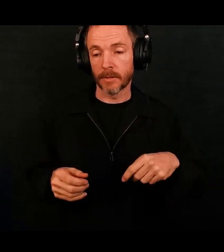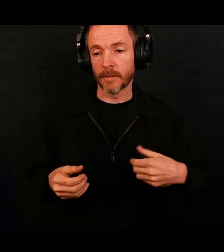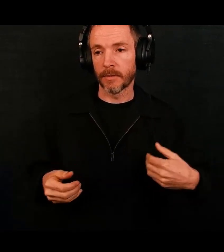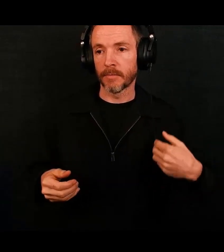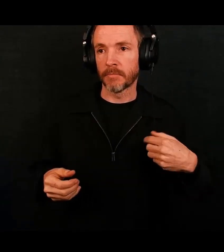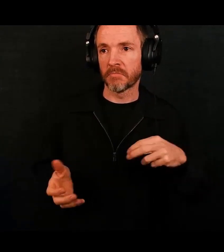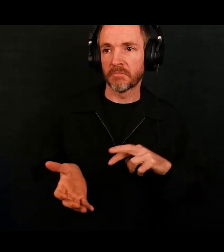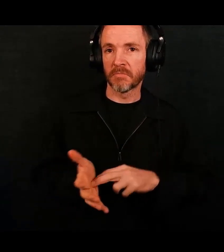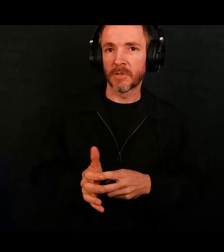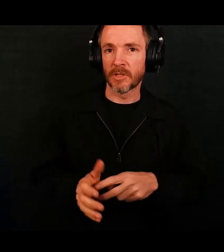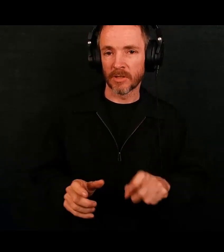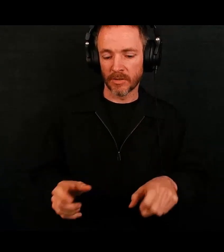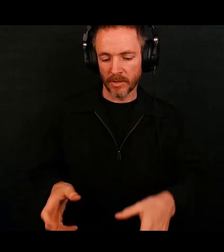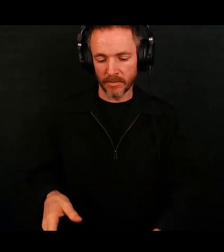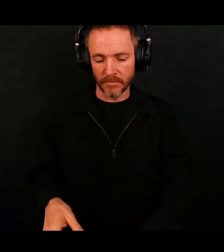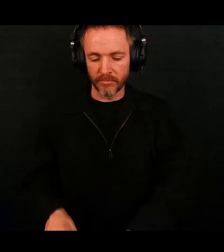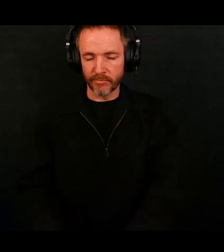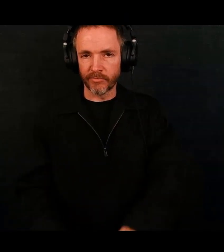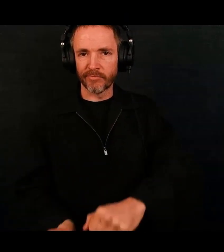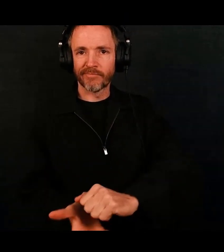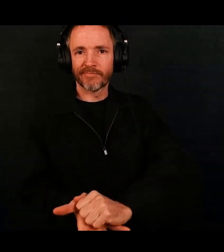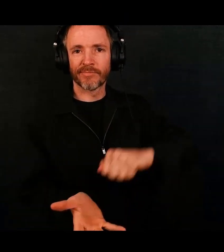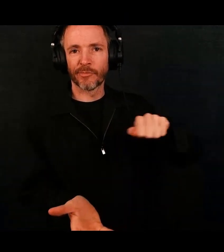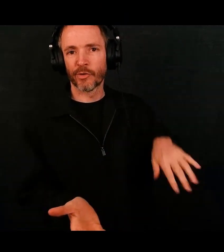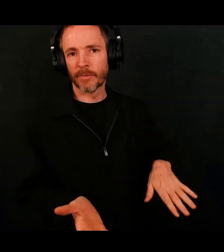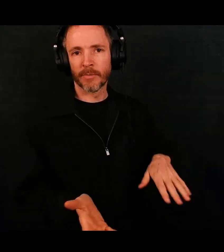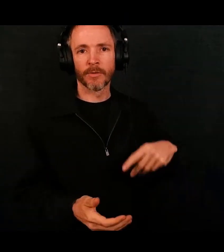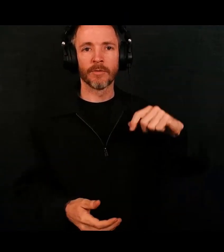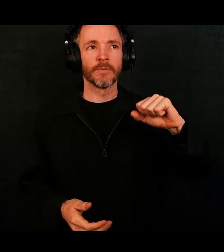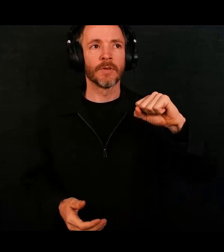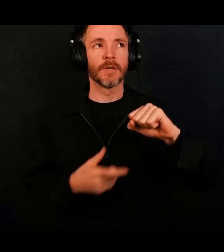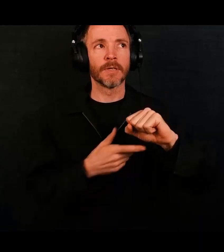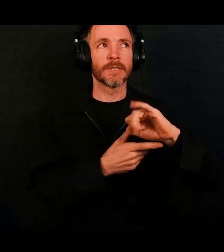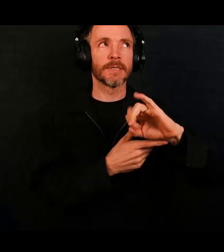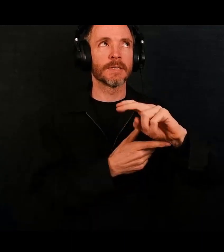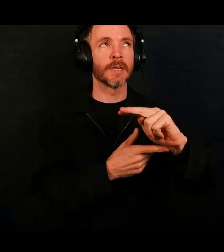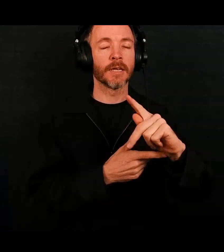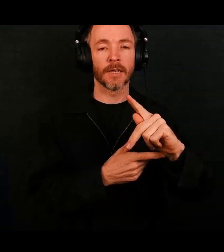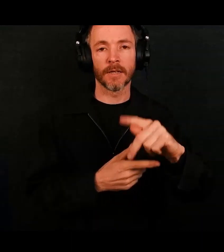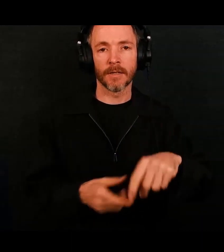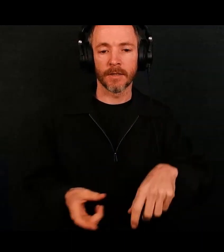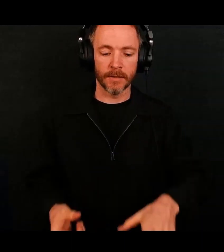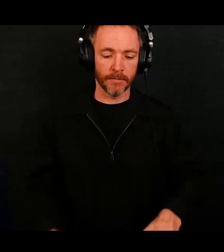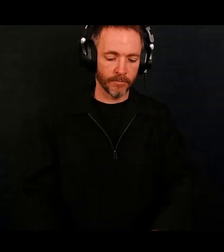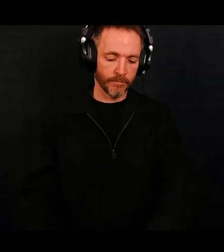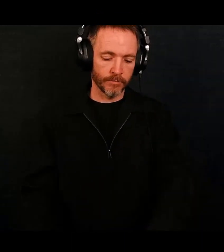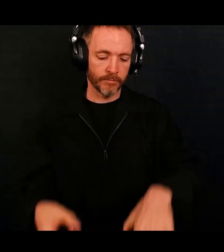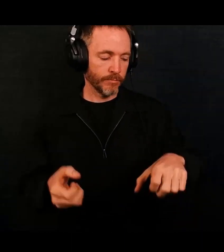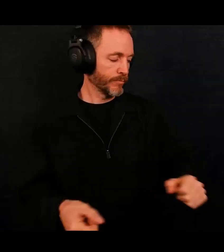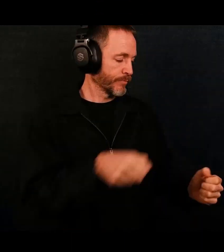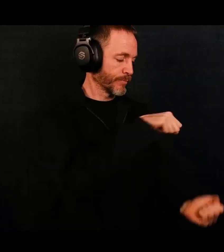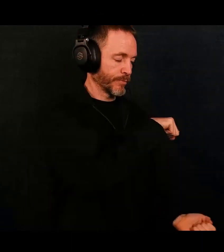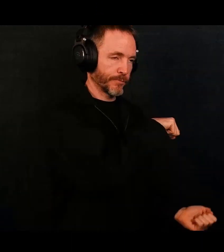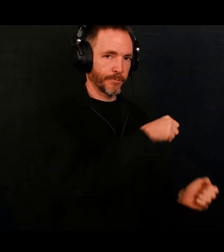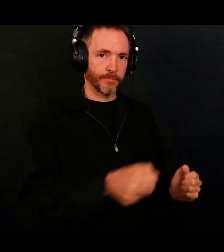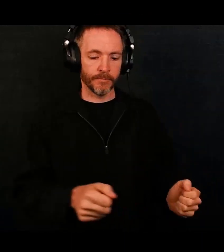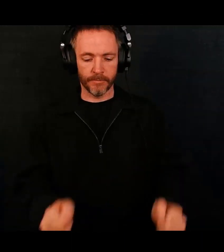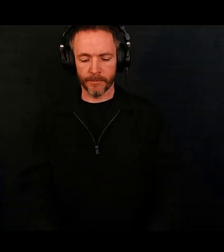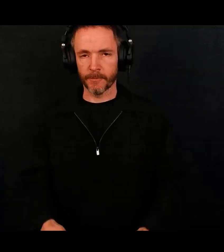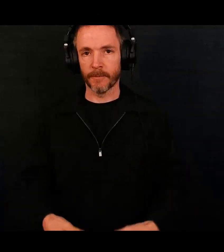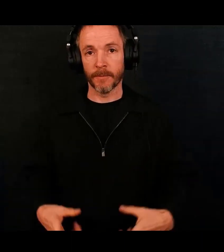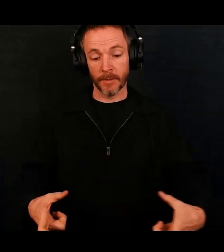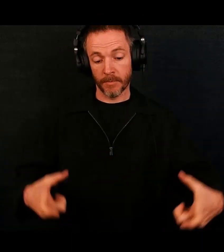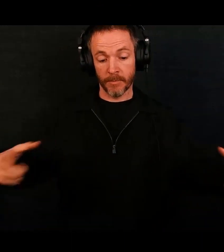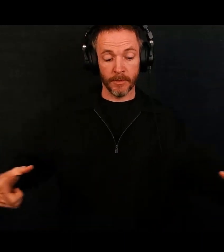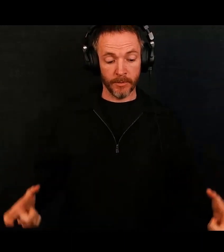module, that thing is not coming out of there. It's not. It would be too difficult to remove it, dump it, put it back in.